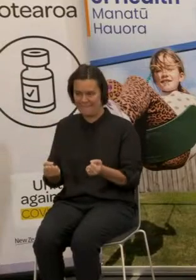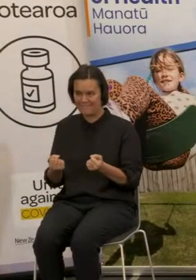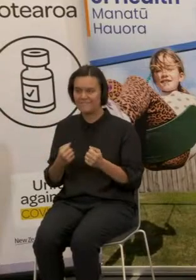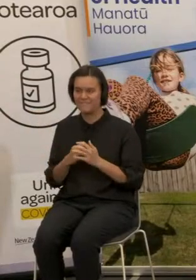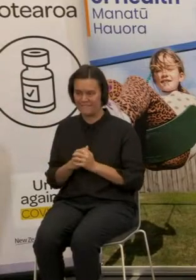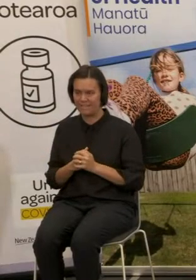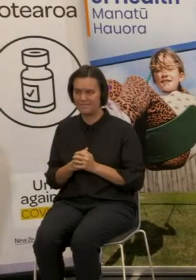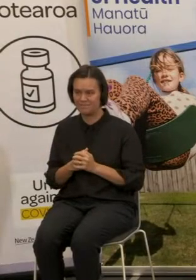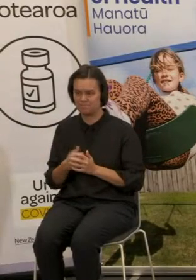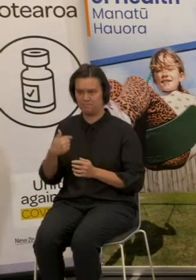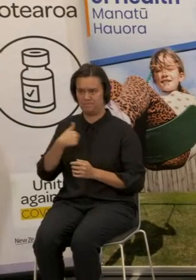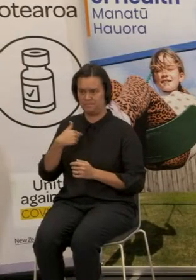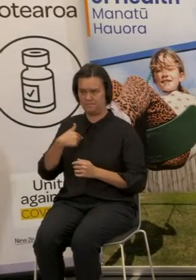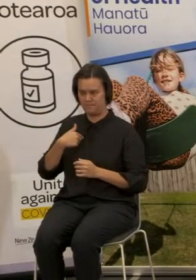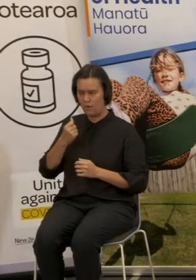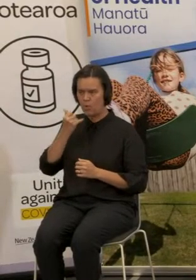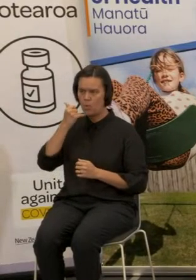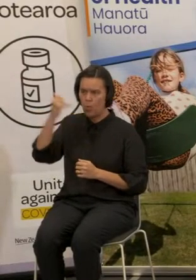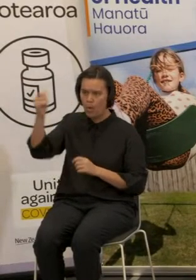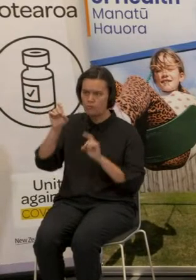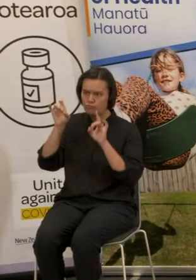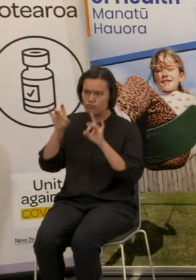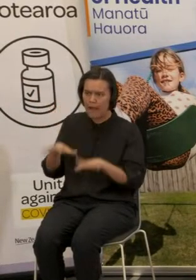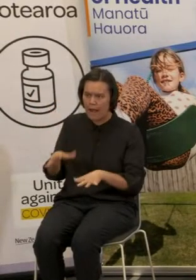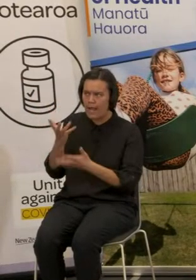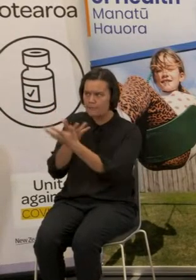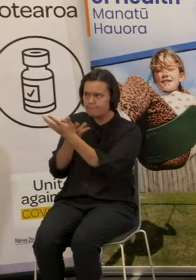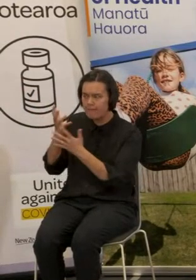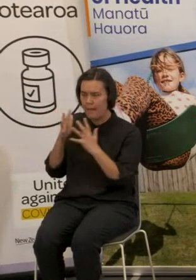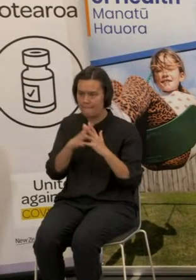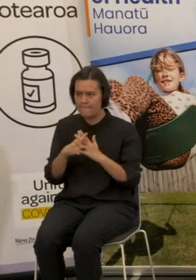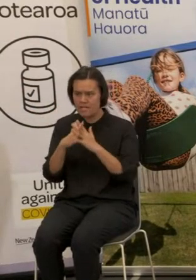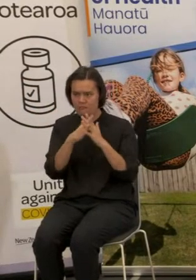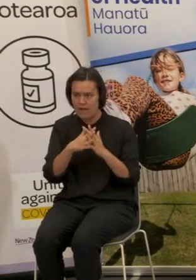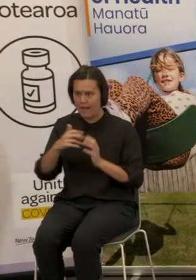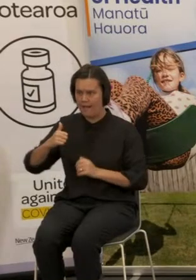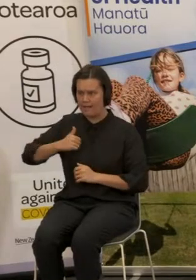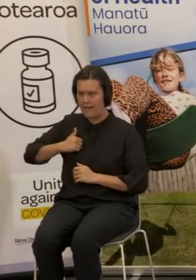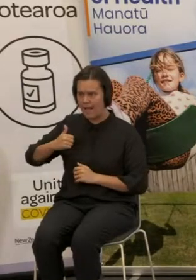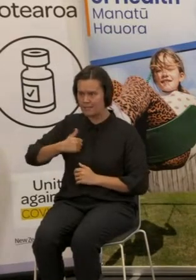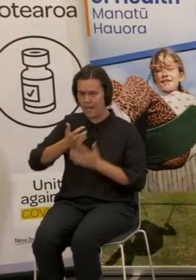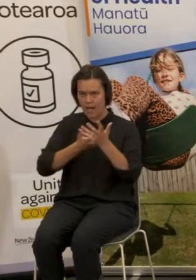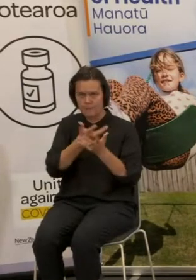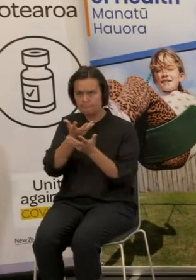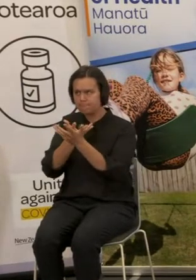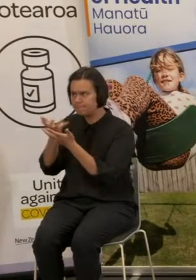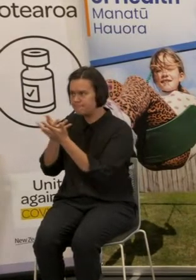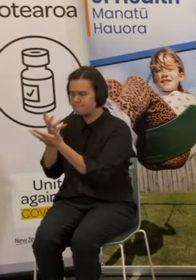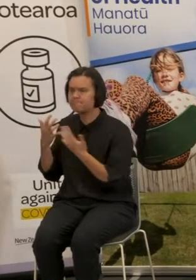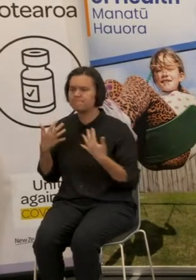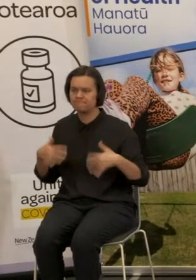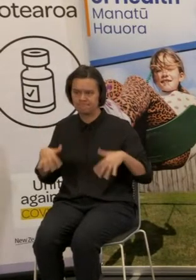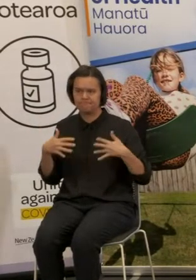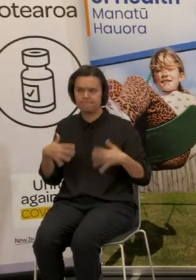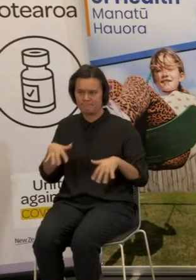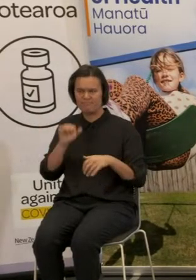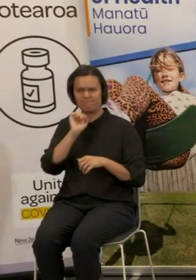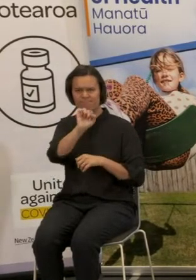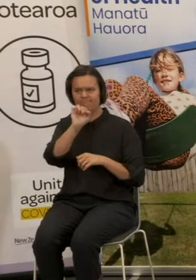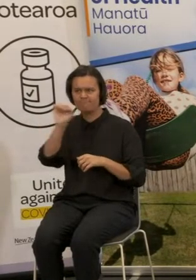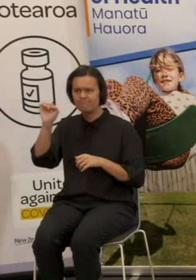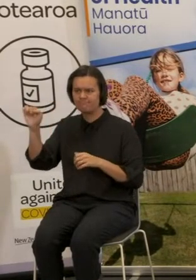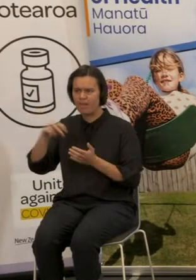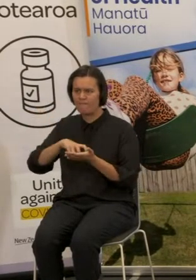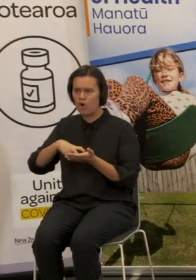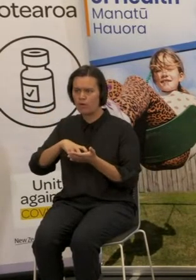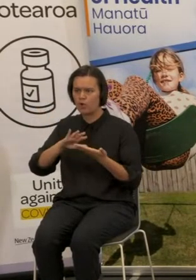to Australia, America, Canada, and looking at how we're working in other vulnerable communities, and we're really